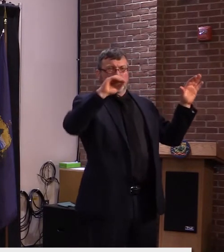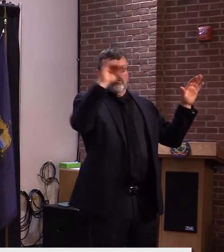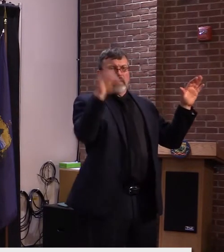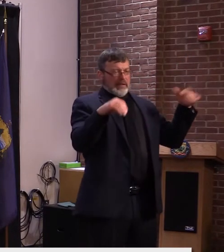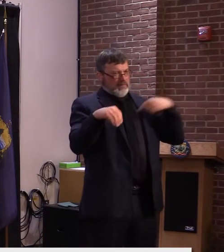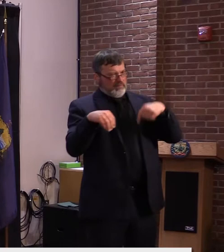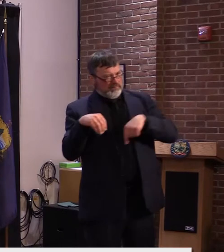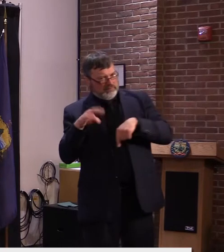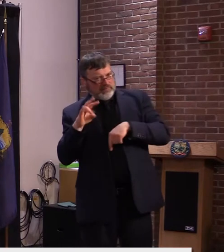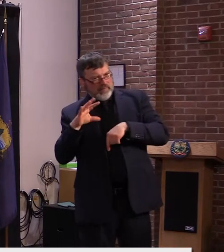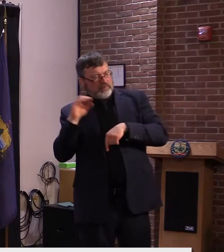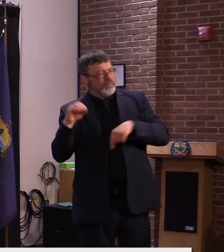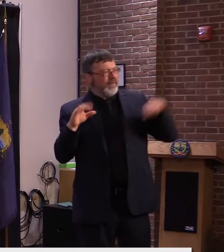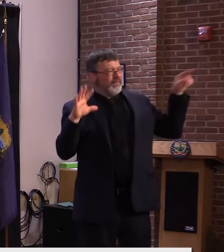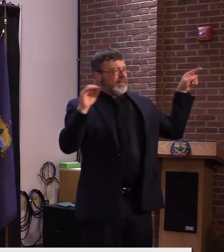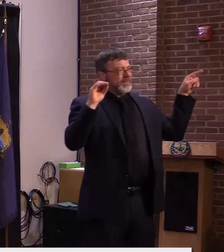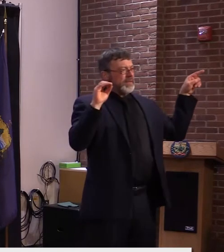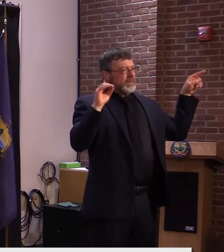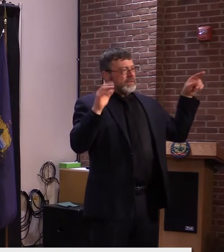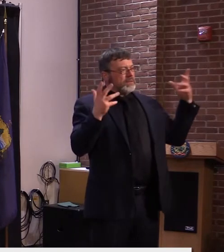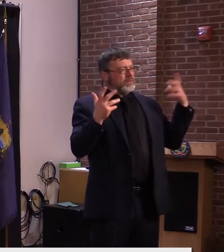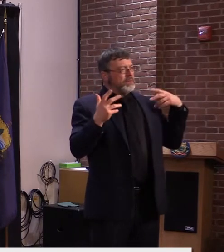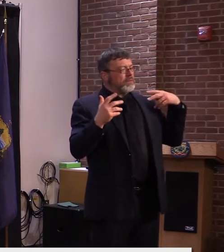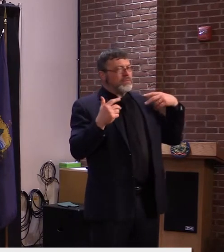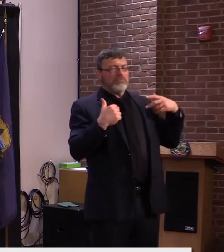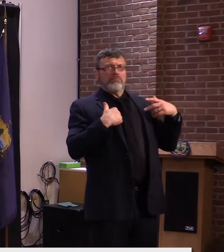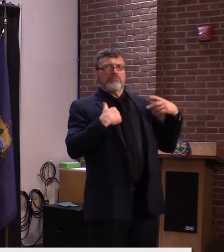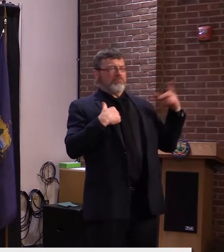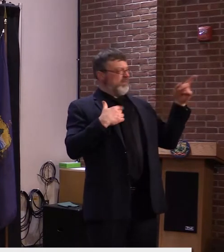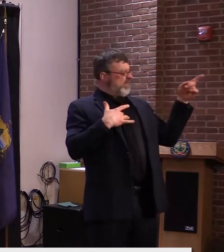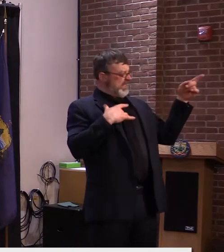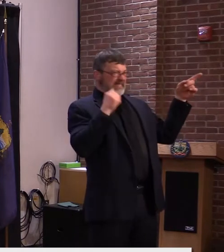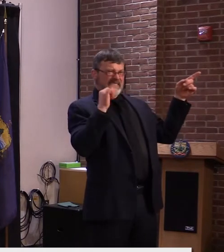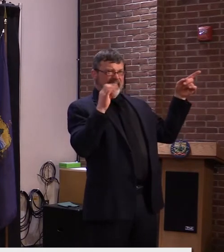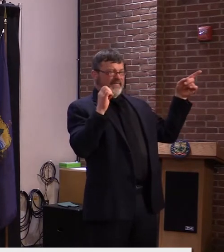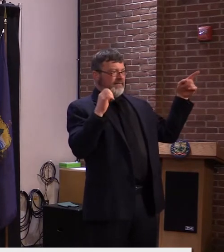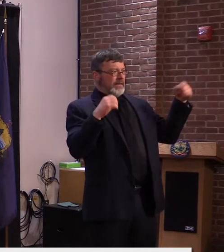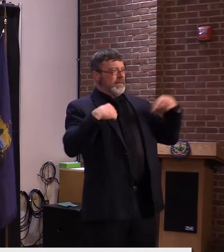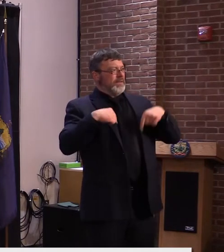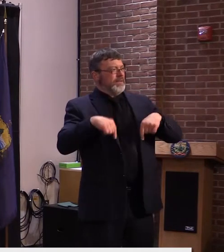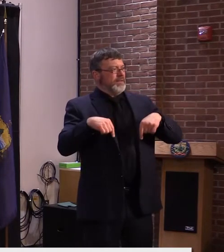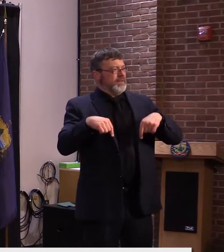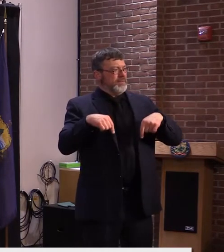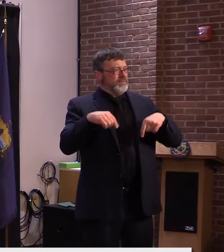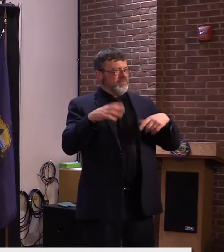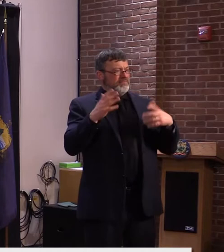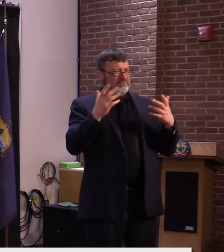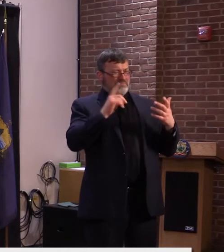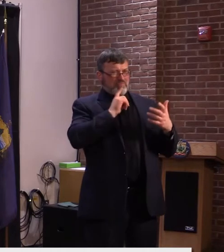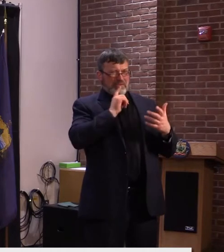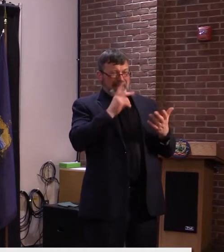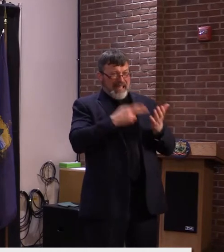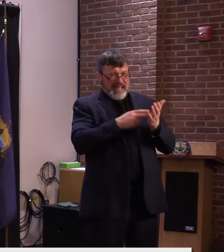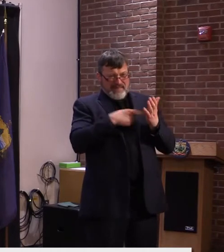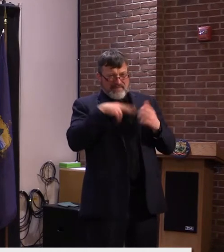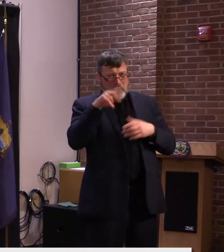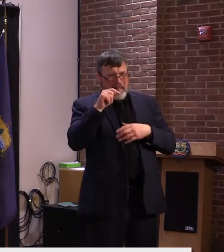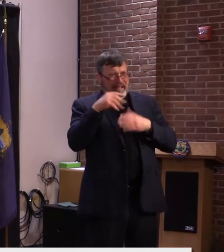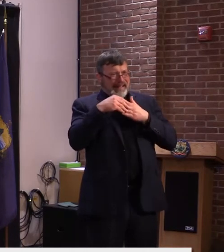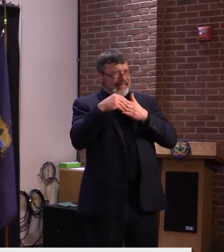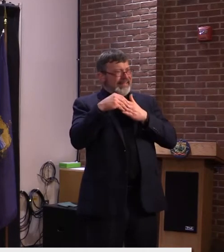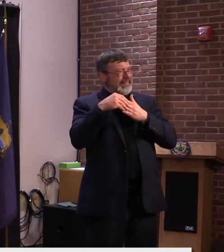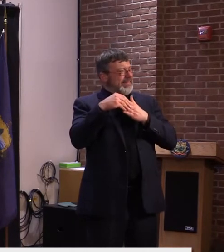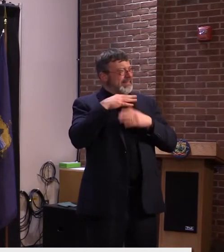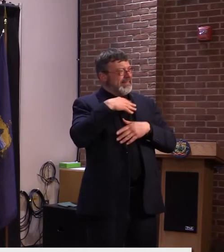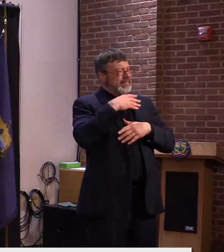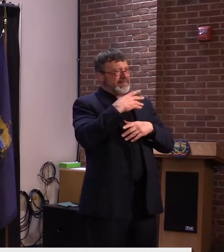if they think it's safe, we are more prepared than any other state in the country to do this, to make this move. So